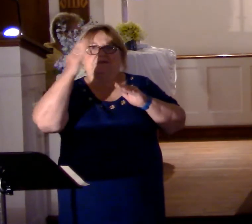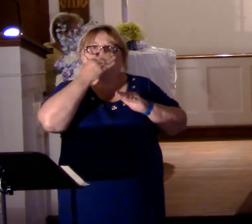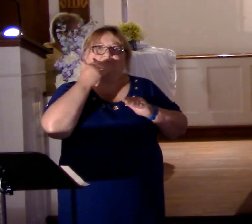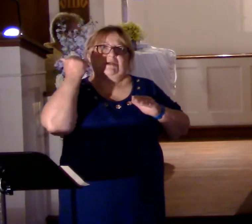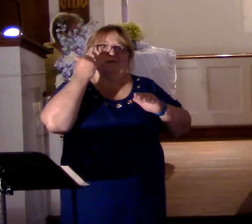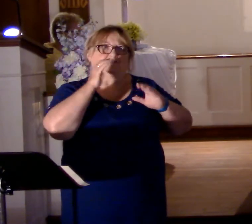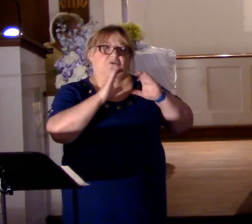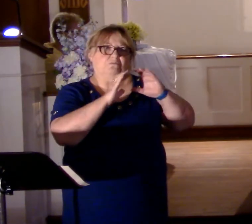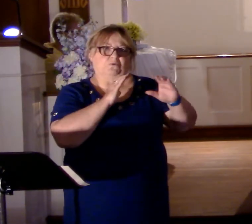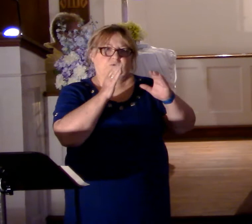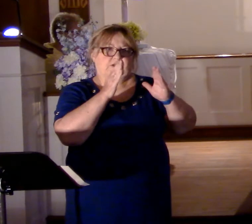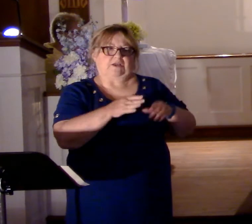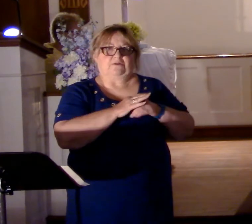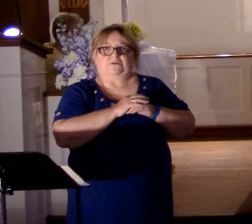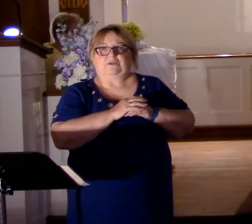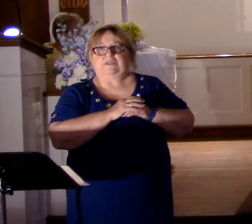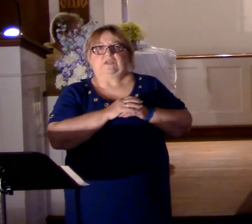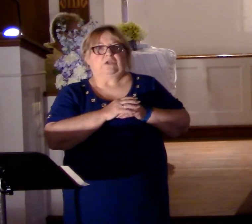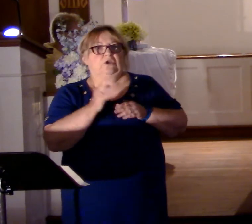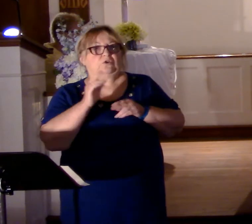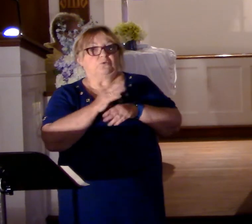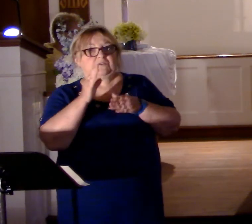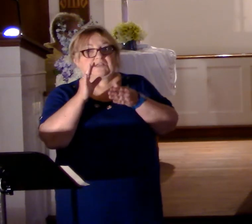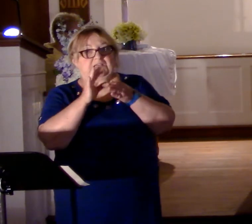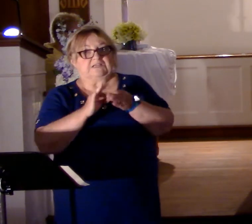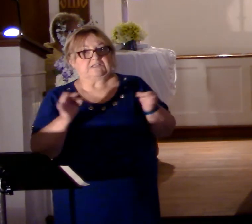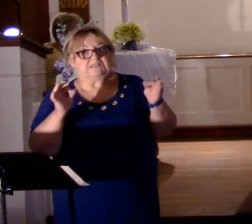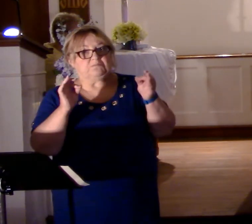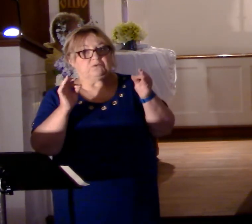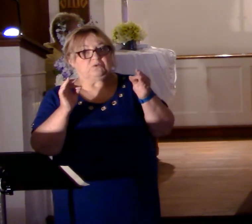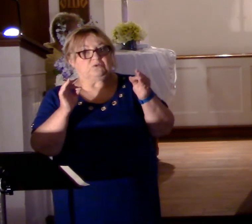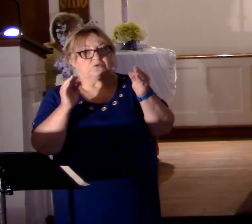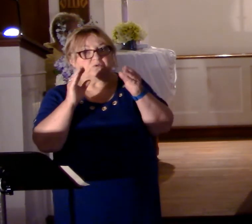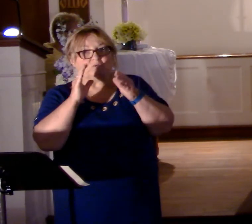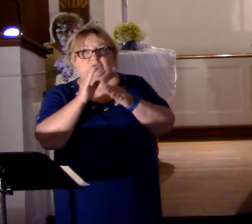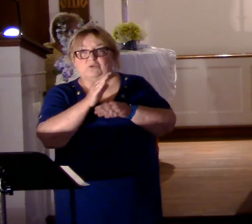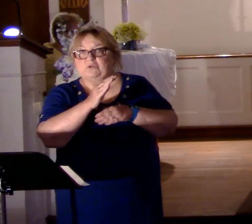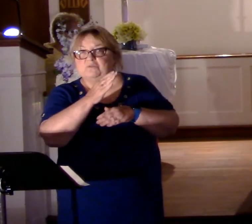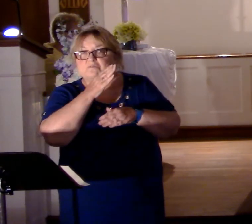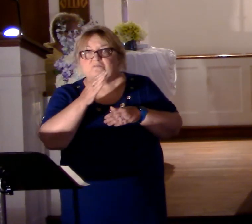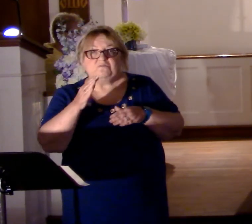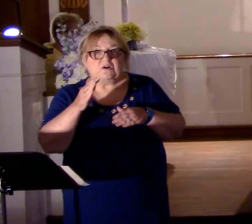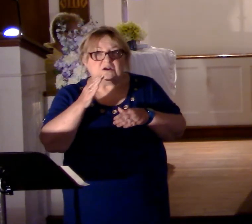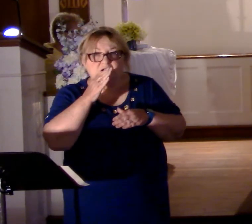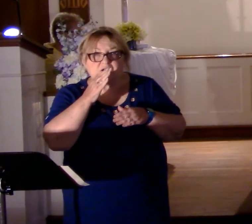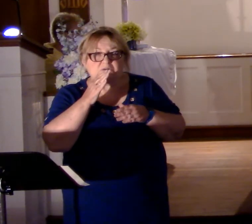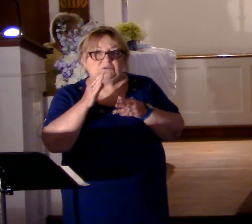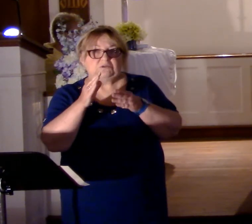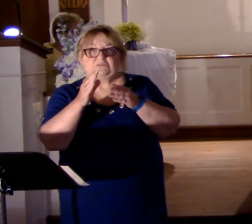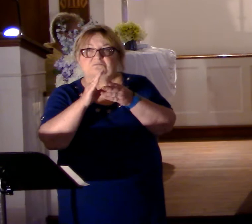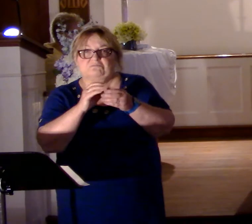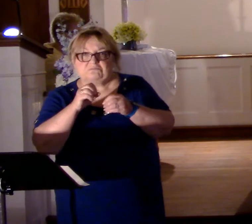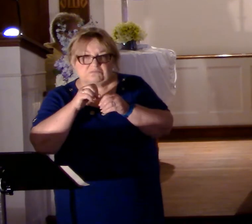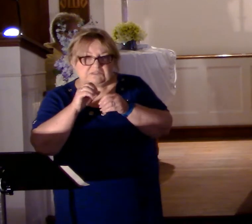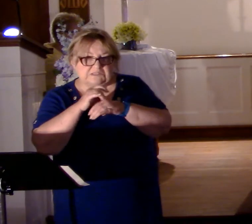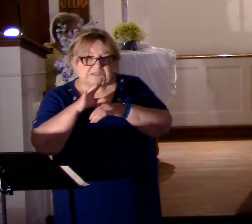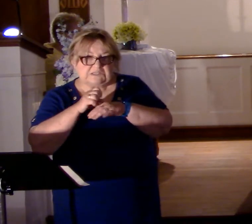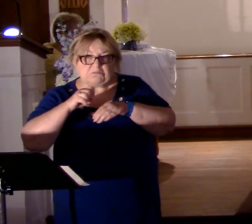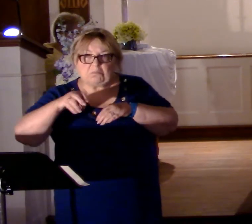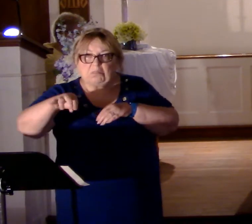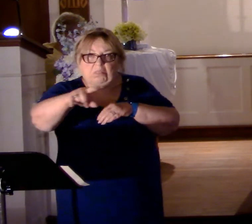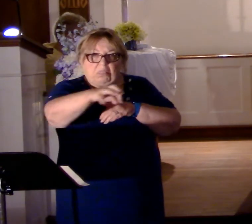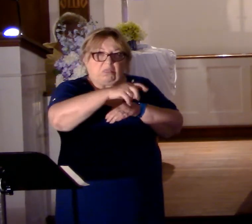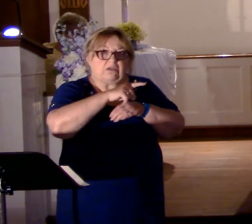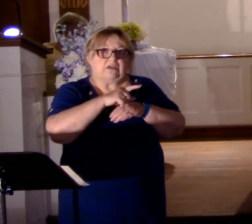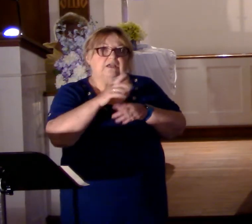just a simple story of a sower, a farmer, scattering seed, Jesus illustrated